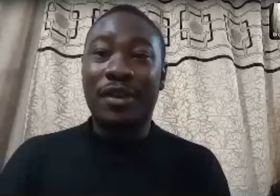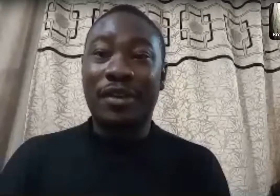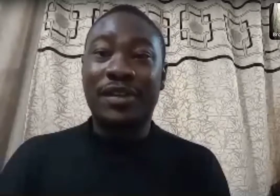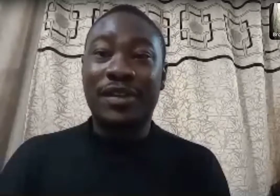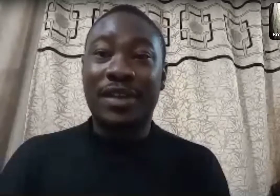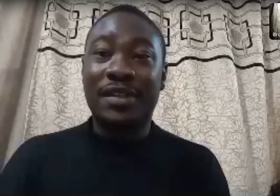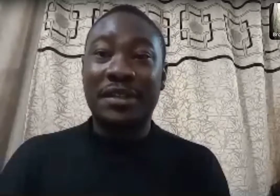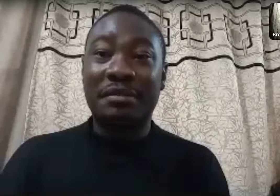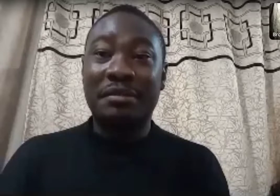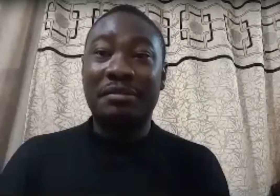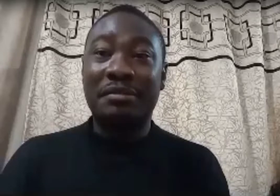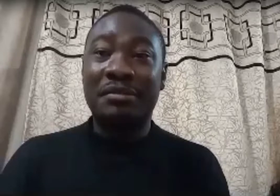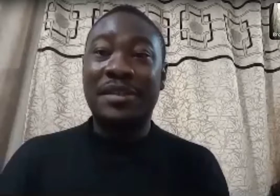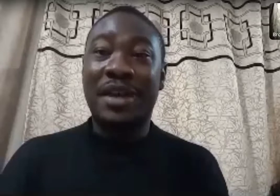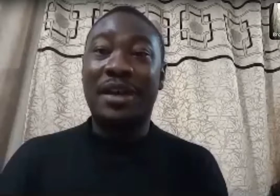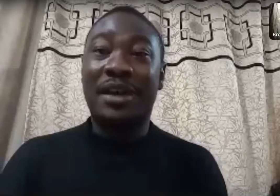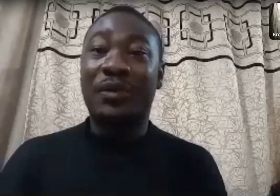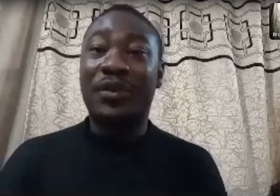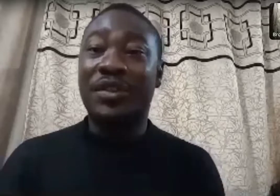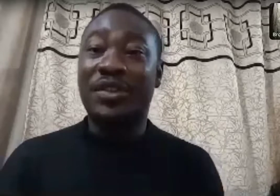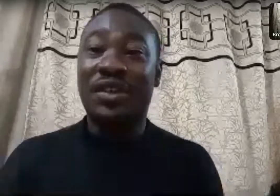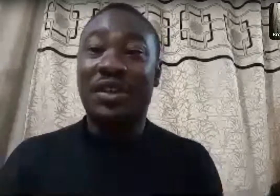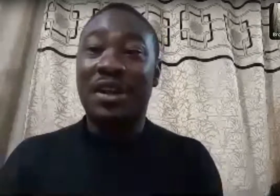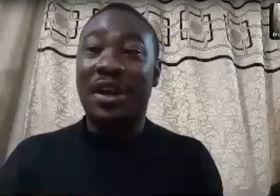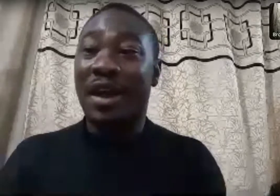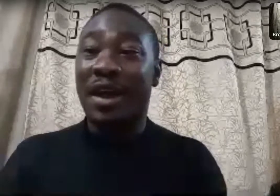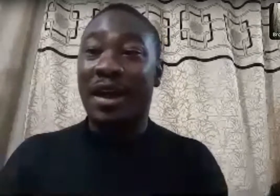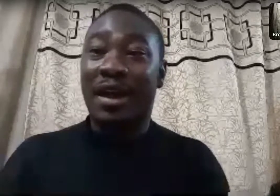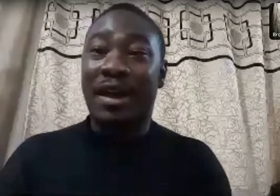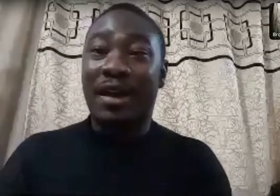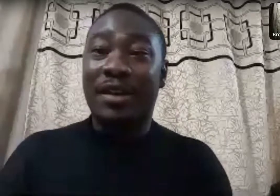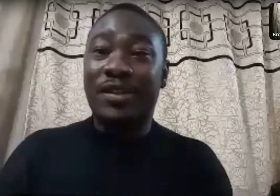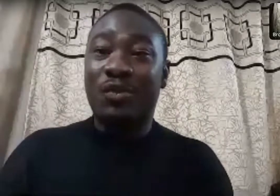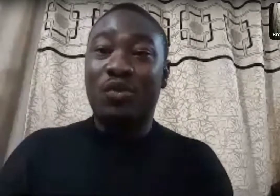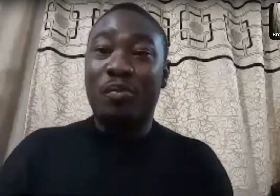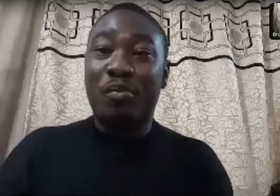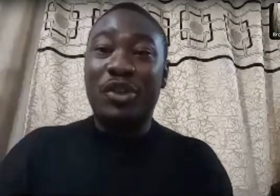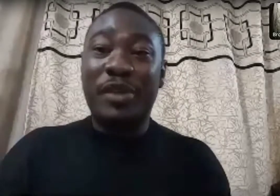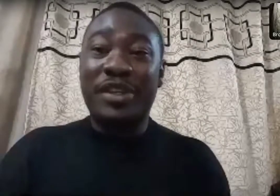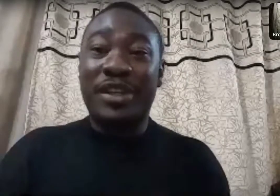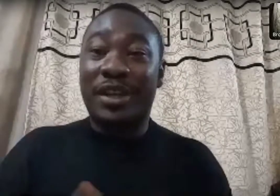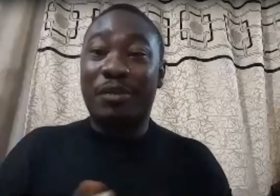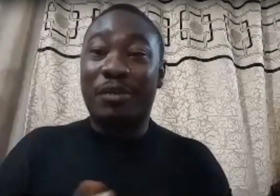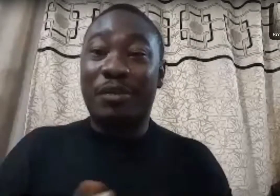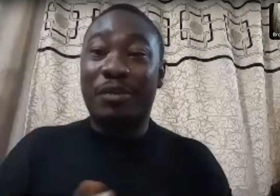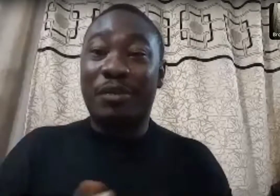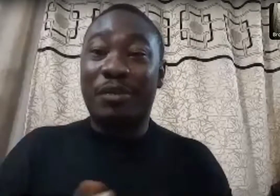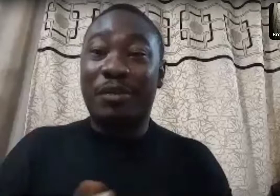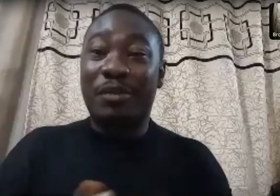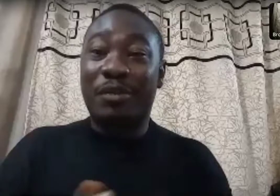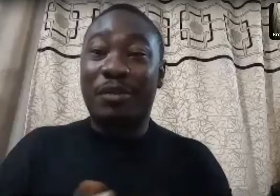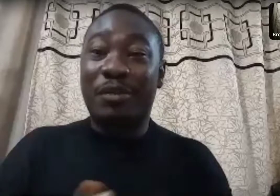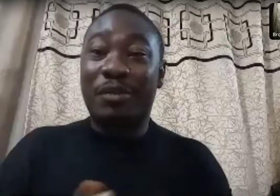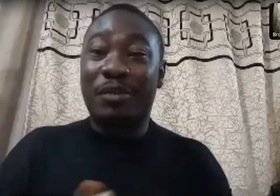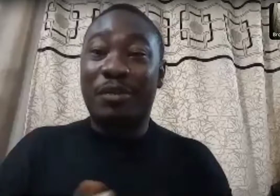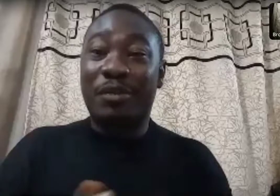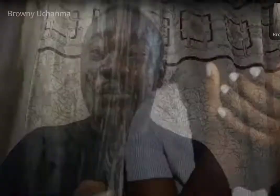teacher. She will do much better than I'm doing, honestly. I can see she's covering her face, but believe